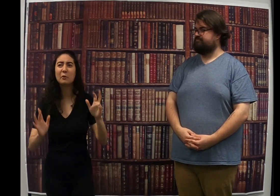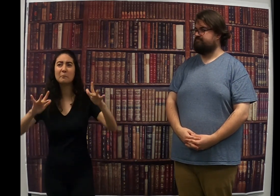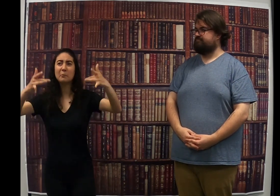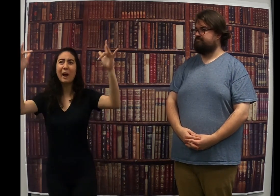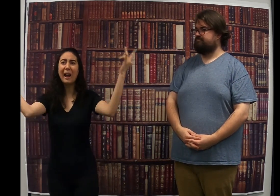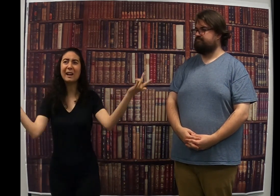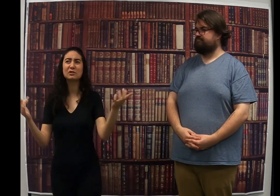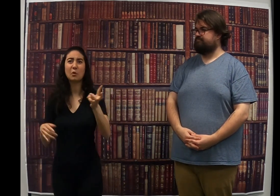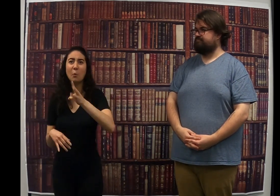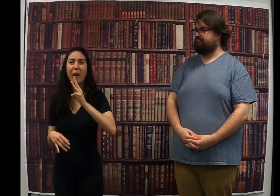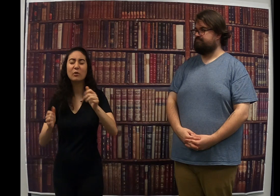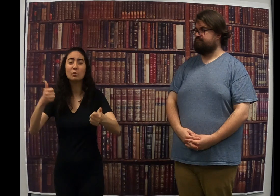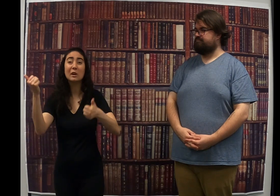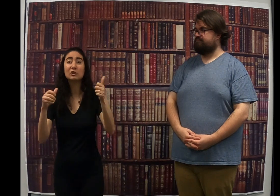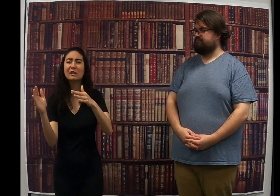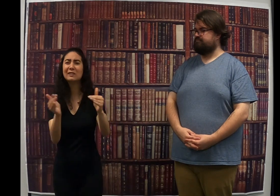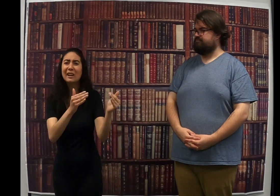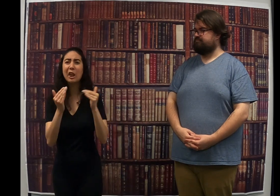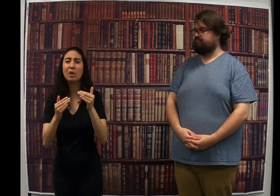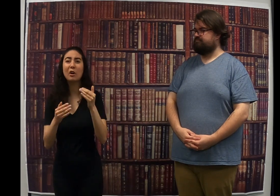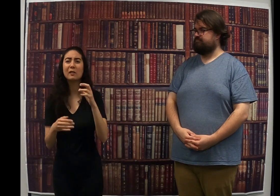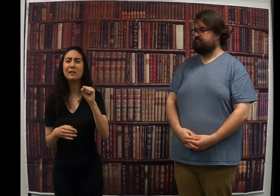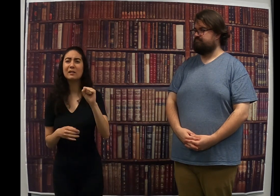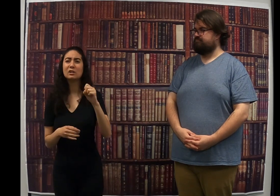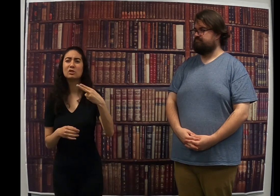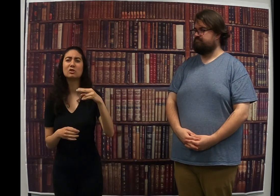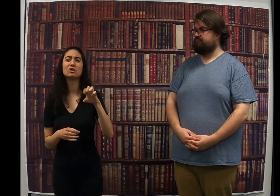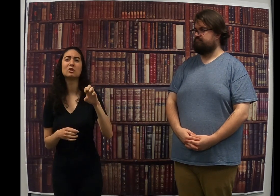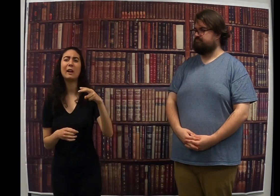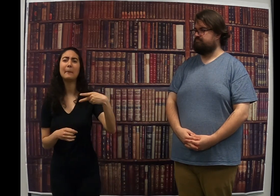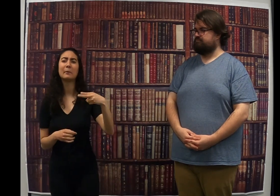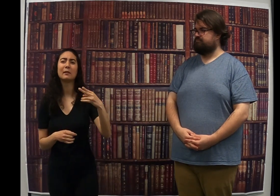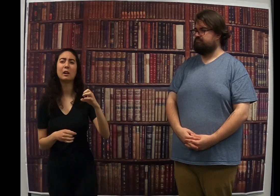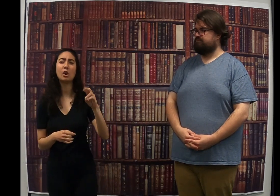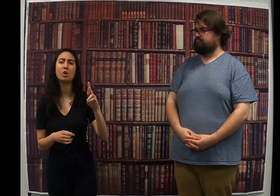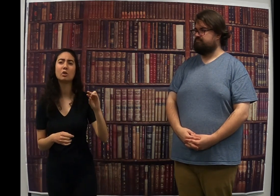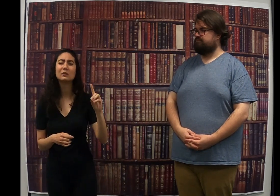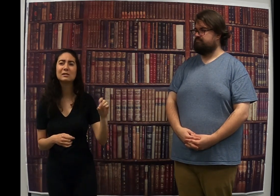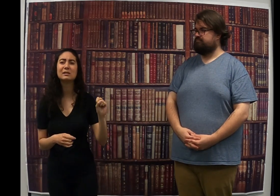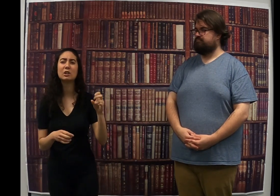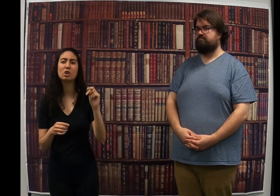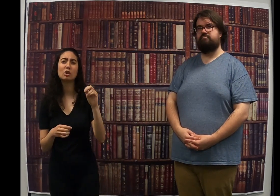silver bright water, which neither shepherds nor goats grazing the hills,